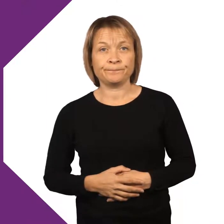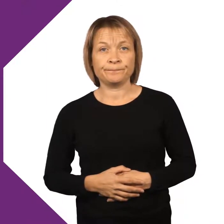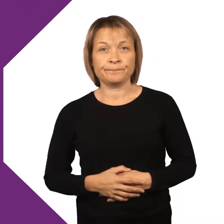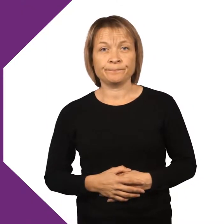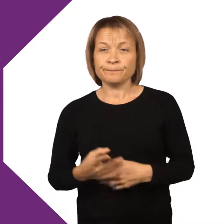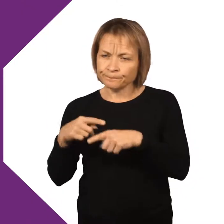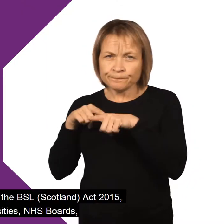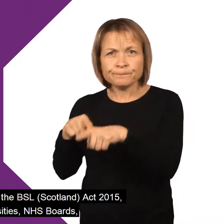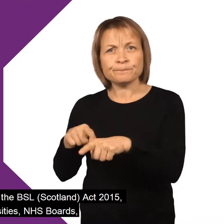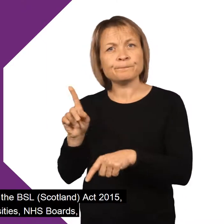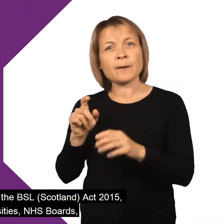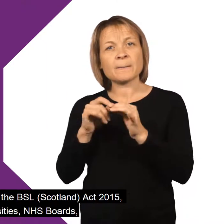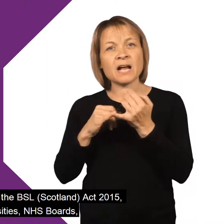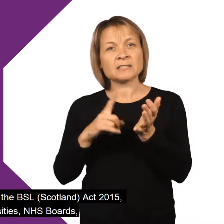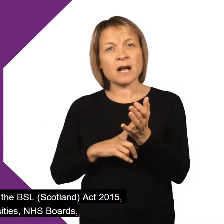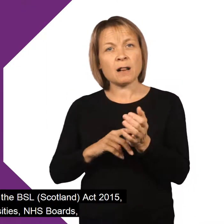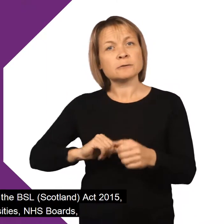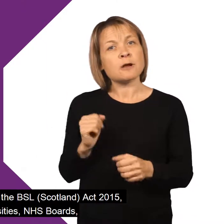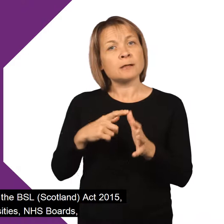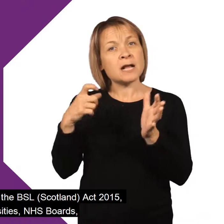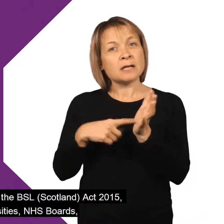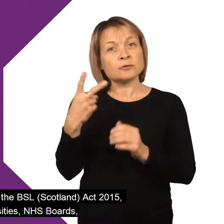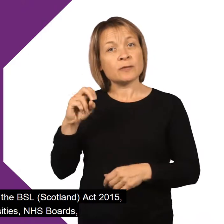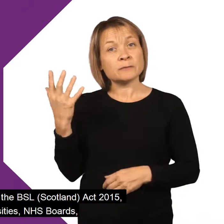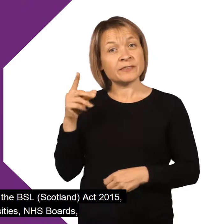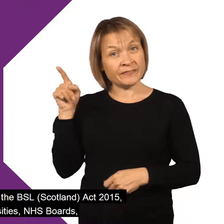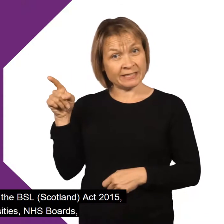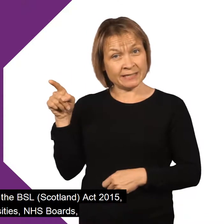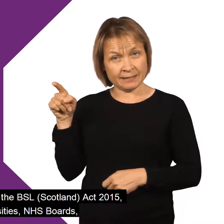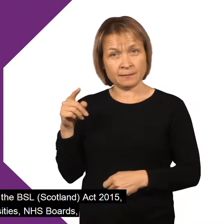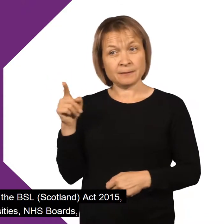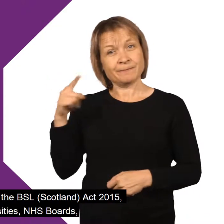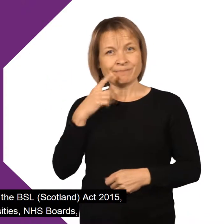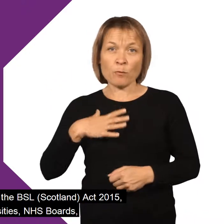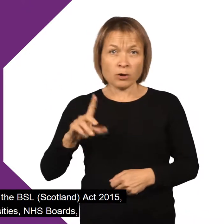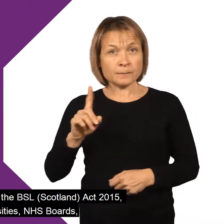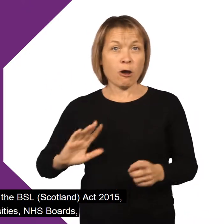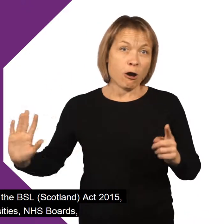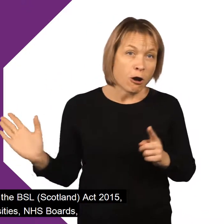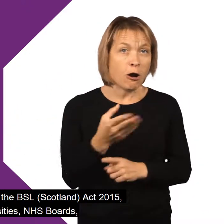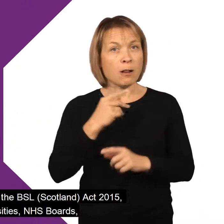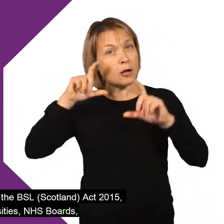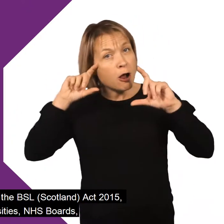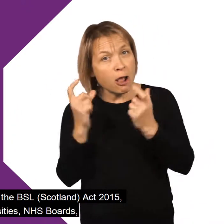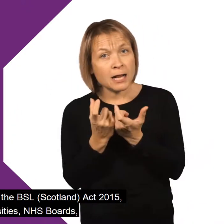In accordance with the BSL Scotland Act 2015, all colleges,